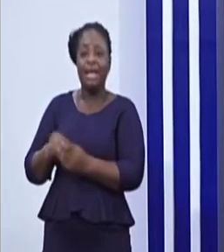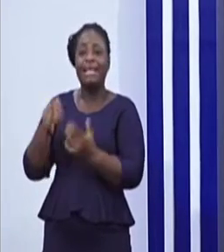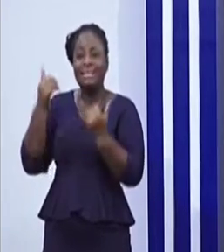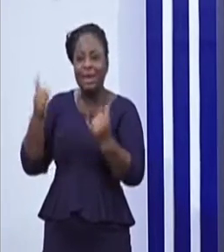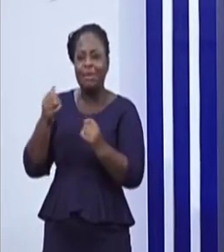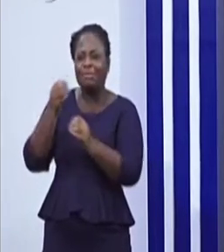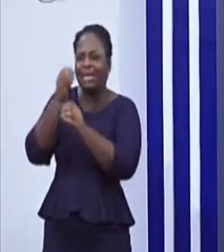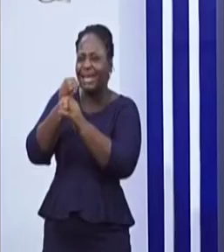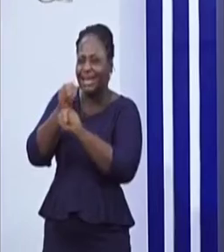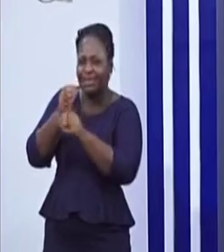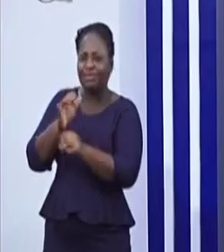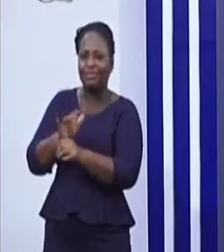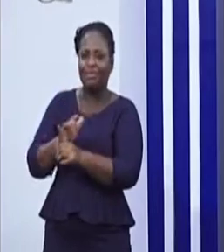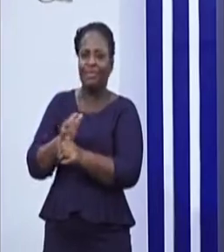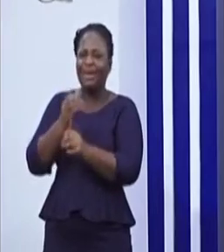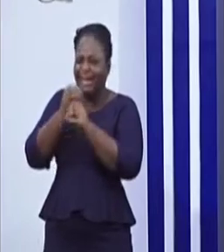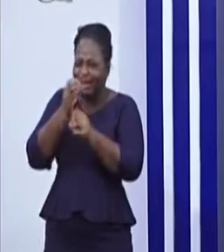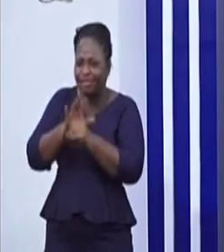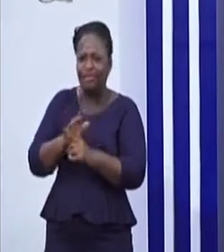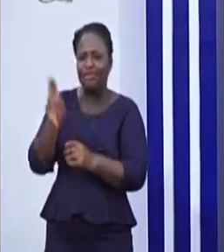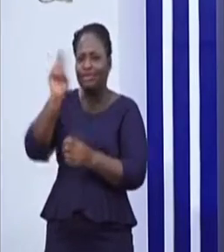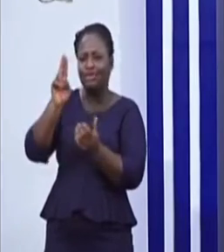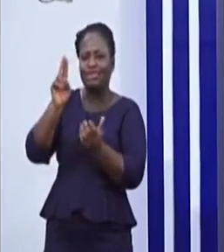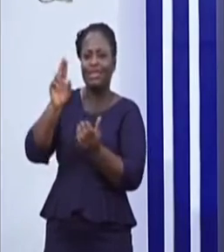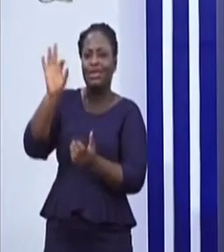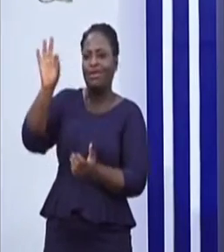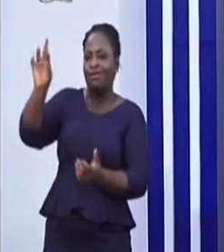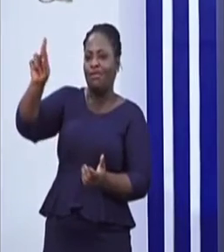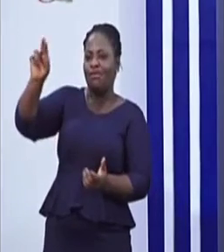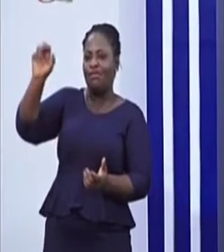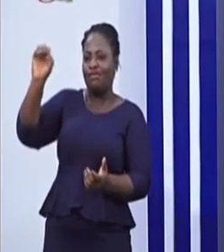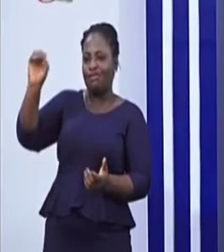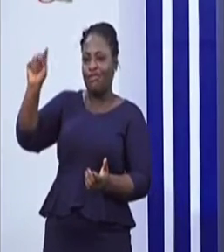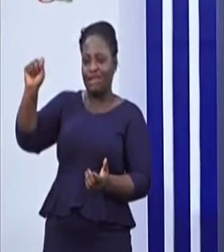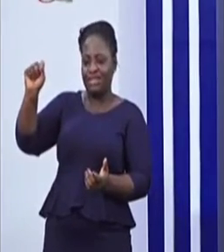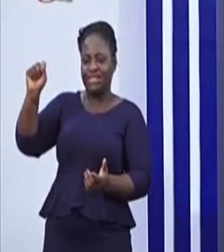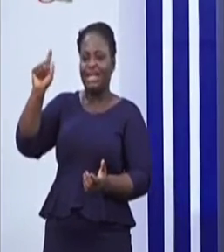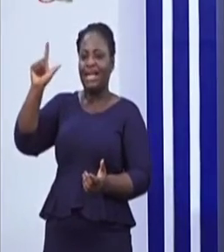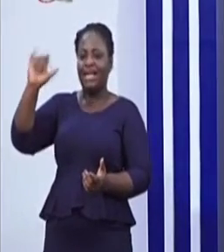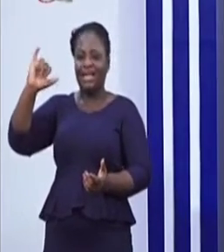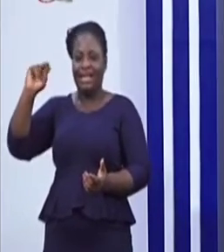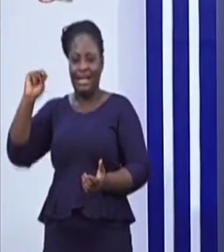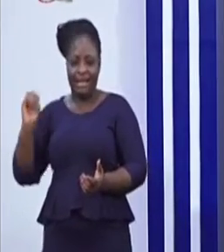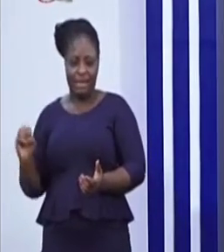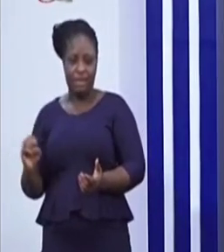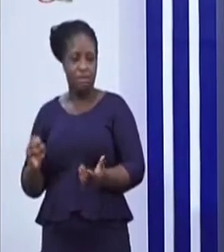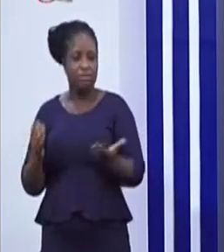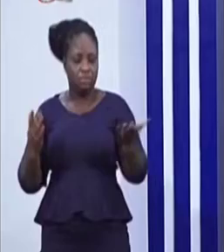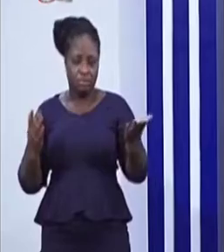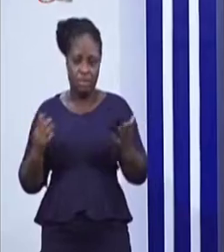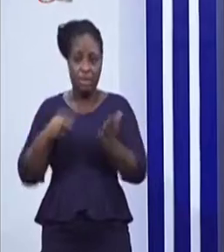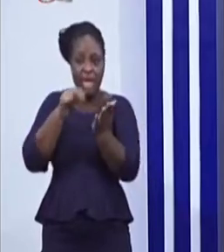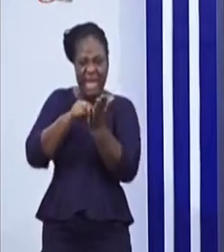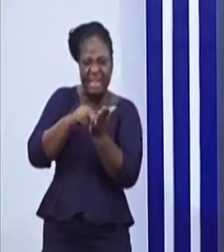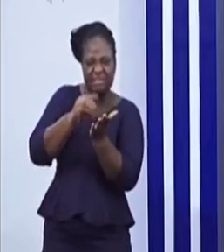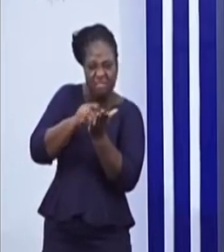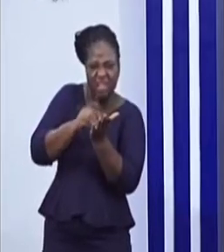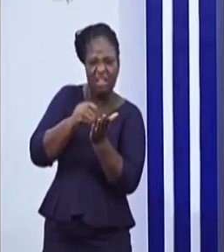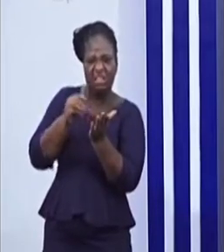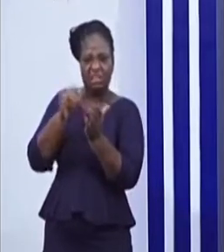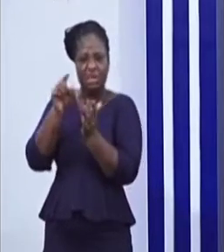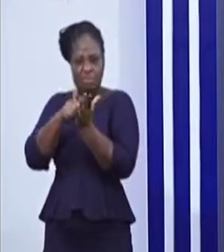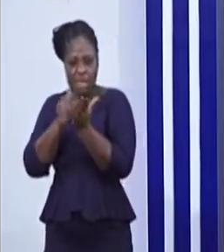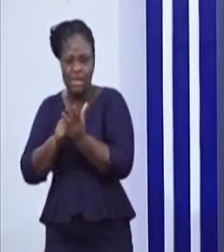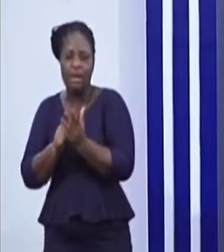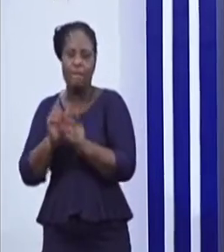Because once you say frontline, you can create issues. Yes, but I'm sure you get the context. So let us explore how, even in the limited quantities, we